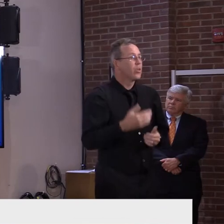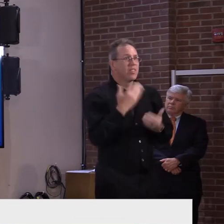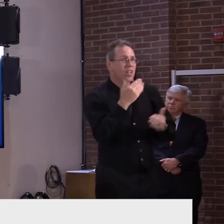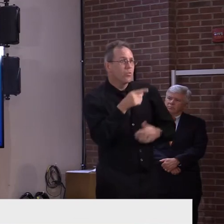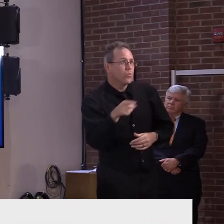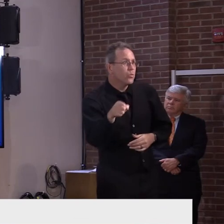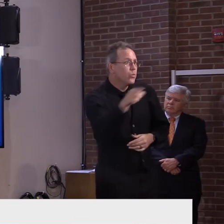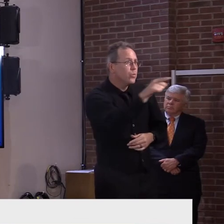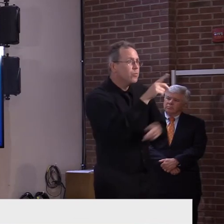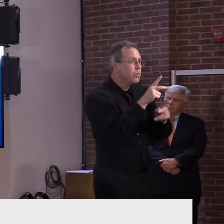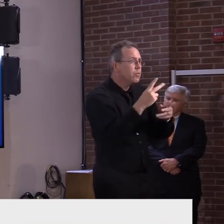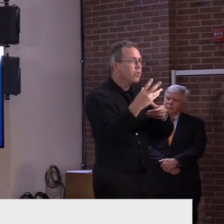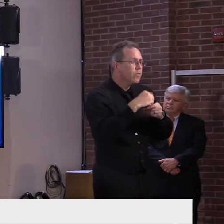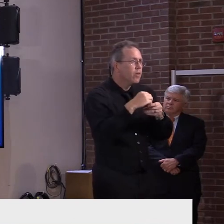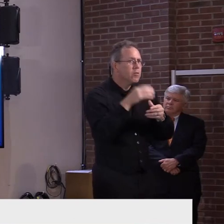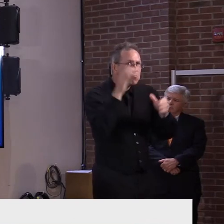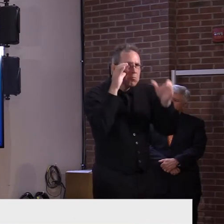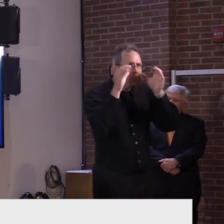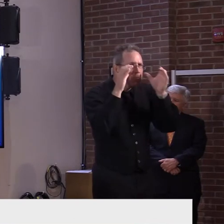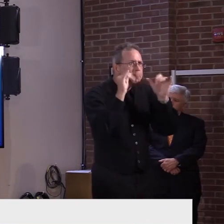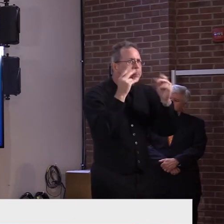Pichak showed earlier.